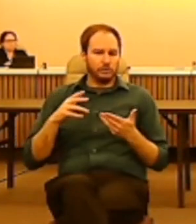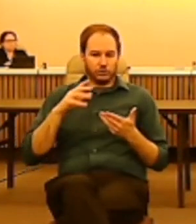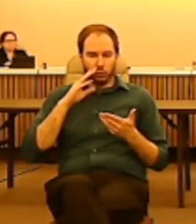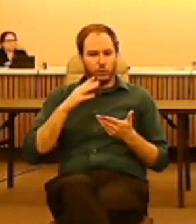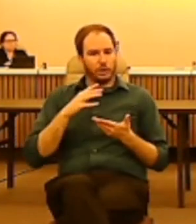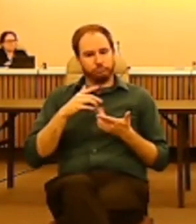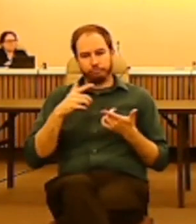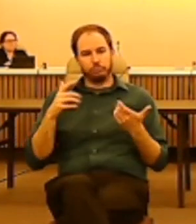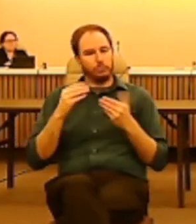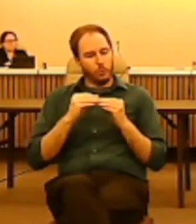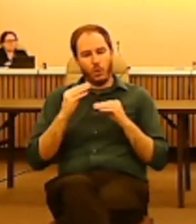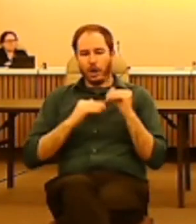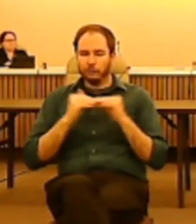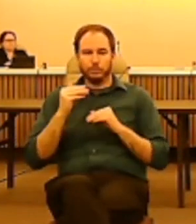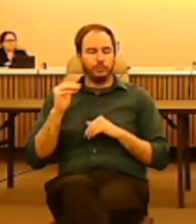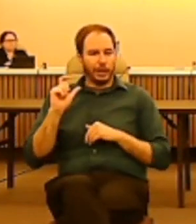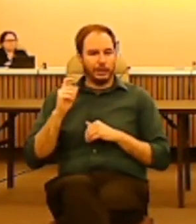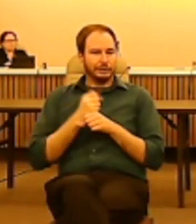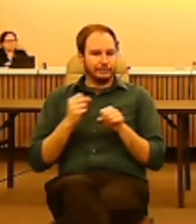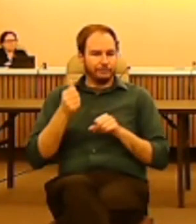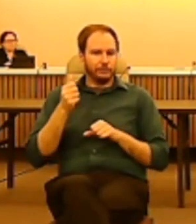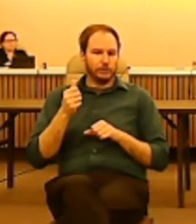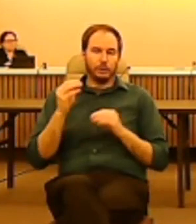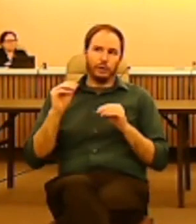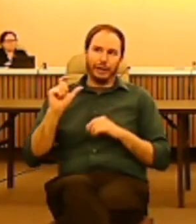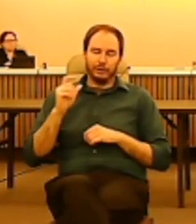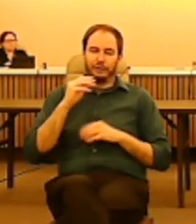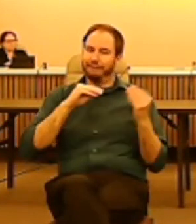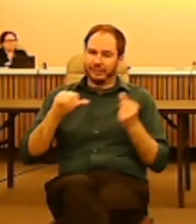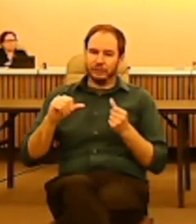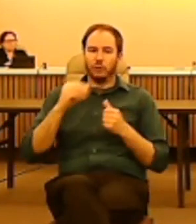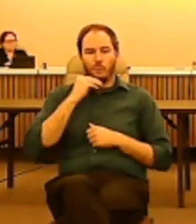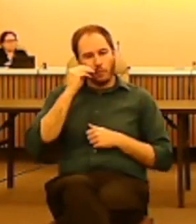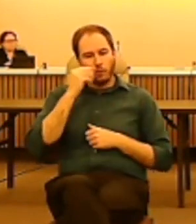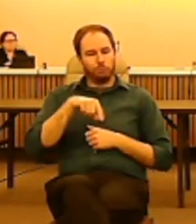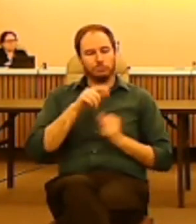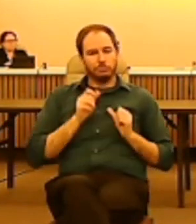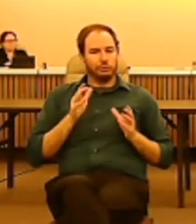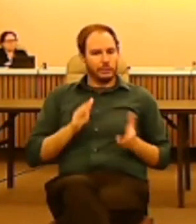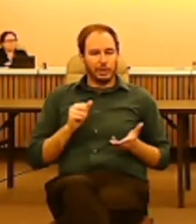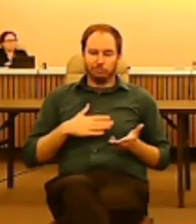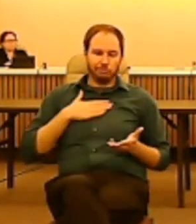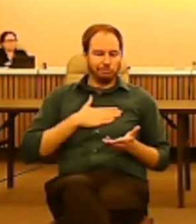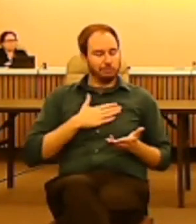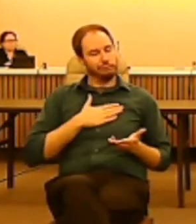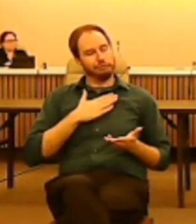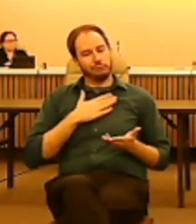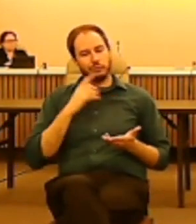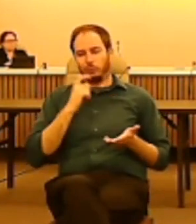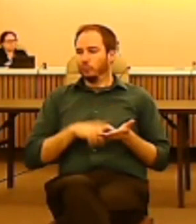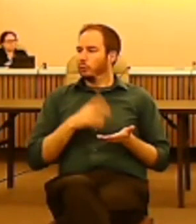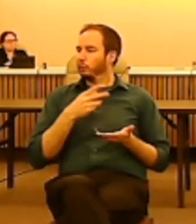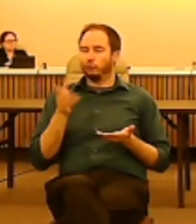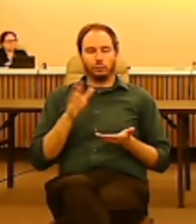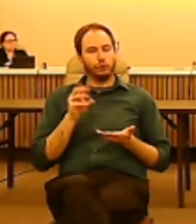a more comfortable, energy efficient, healthy home that clients can, feel noticeably the difference